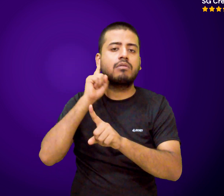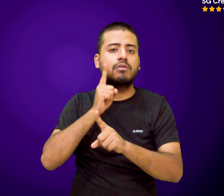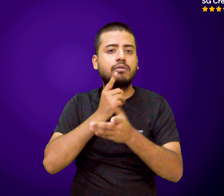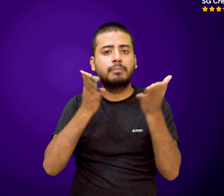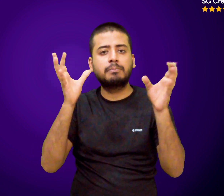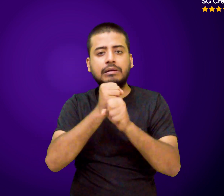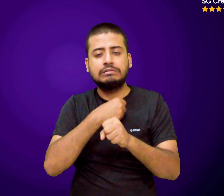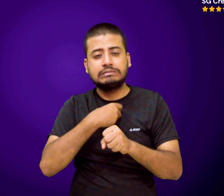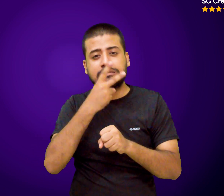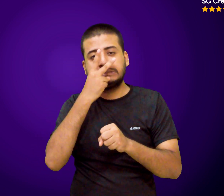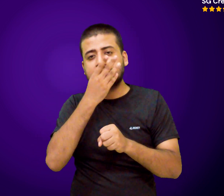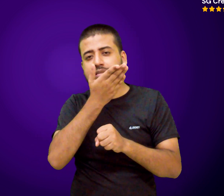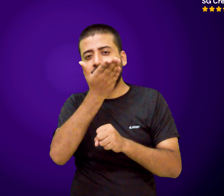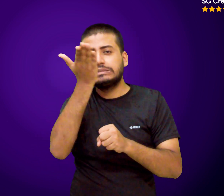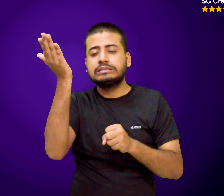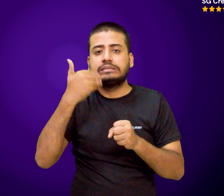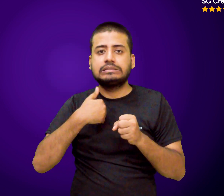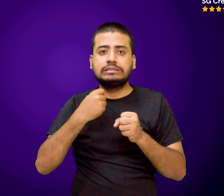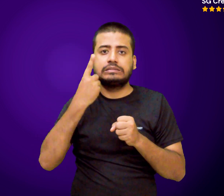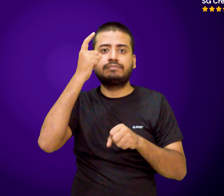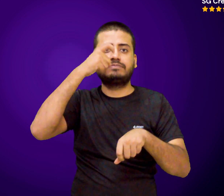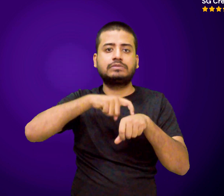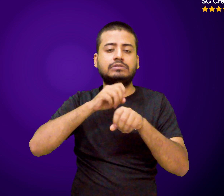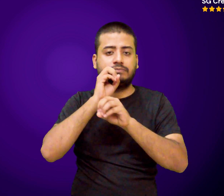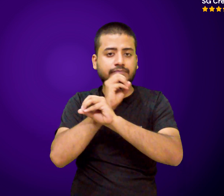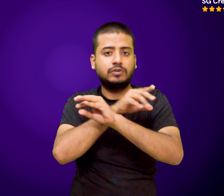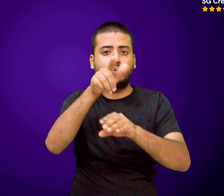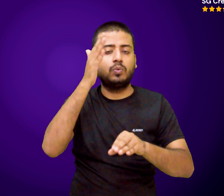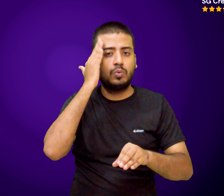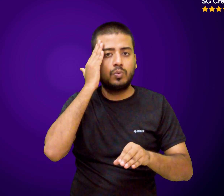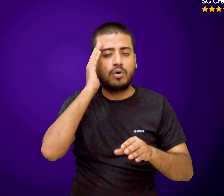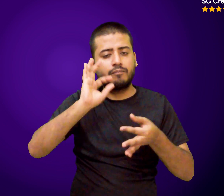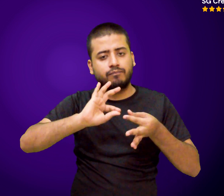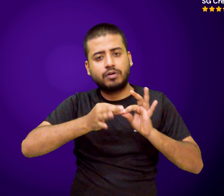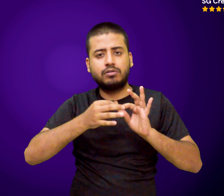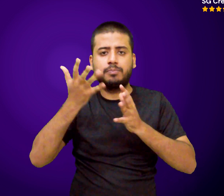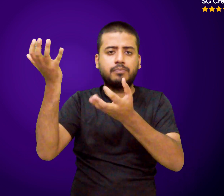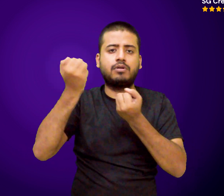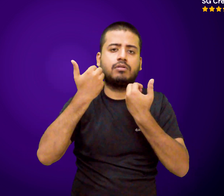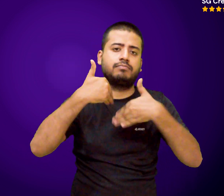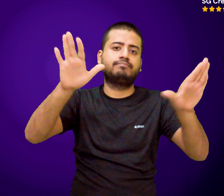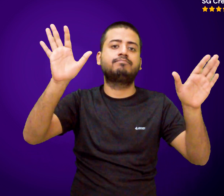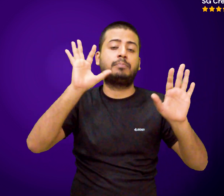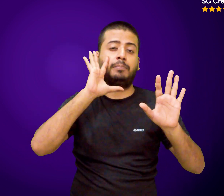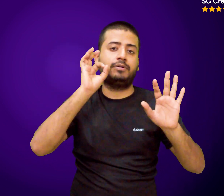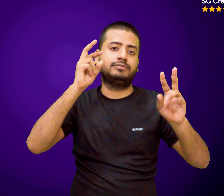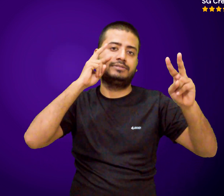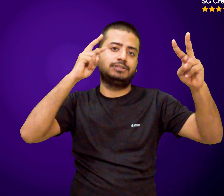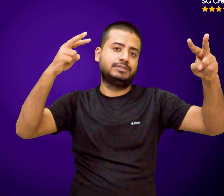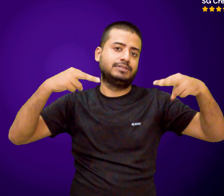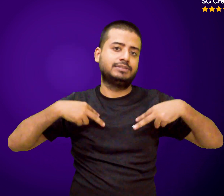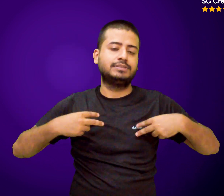relationship, or in a service setting. It allows individuals to understand their impact, identify